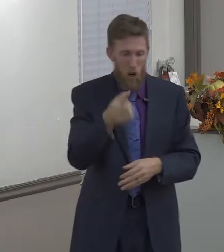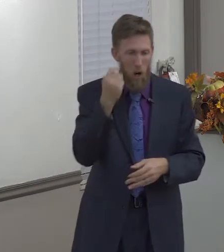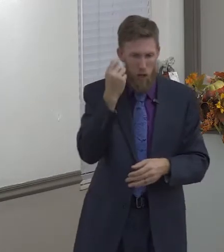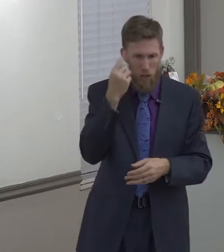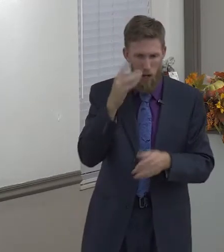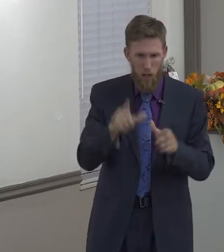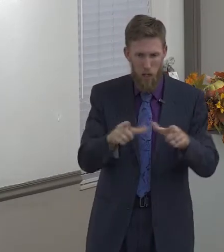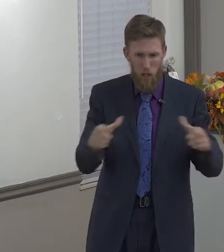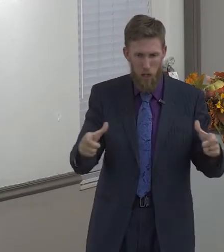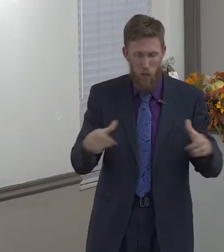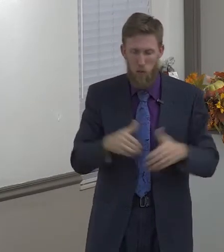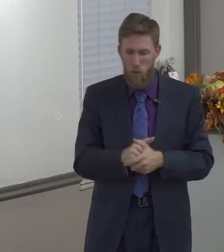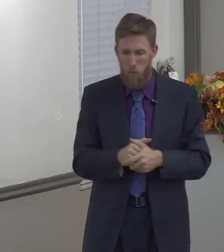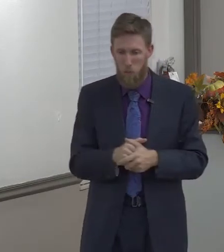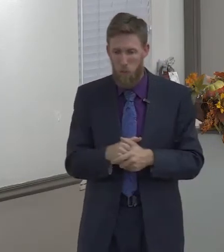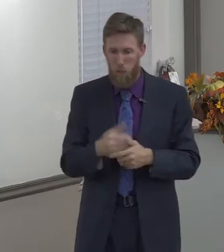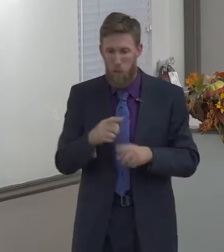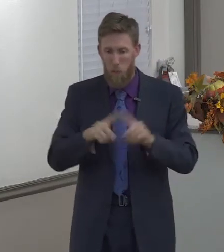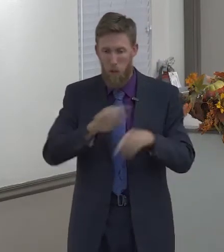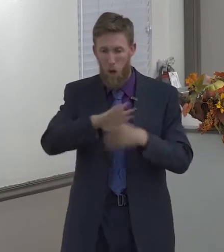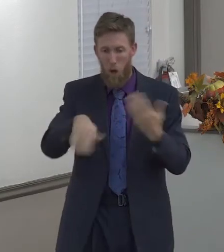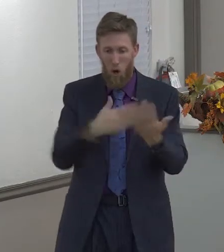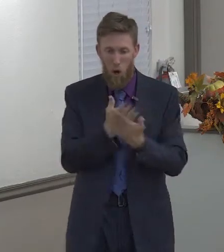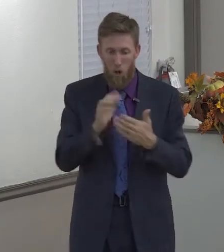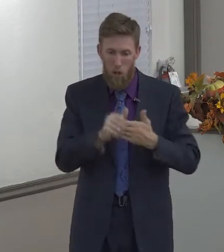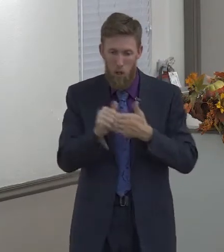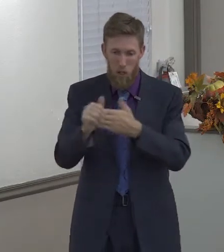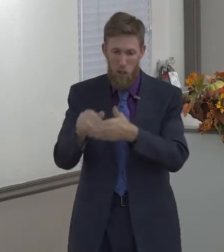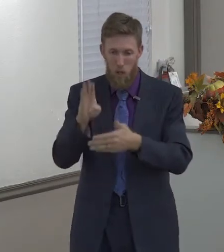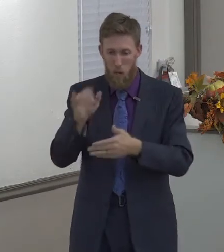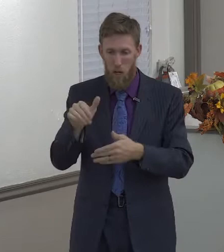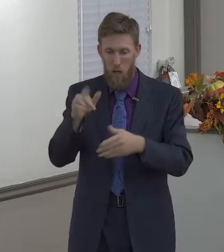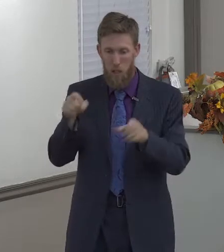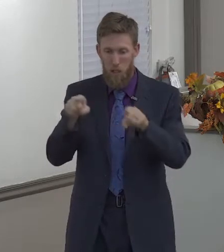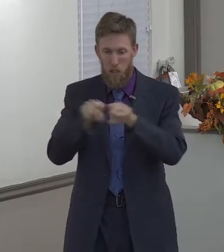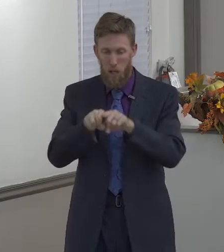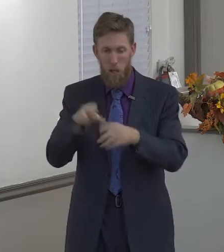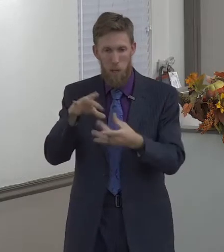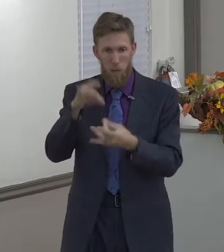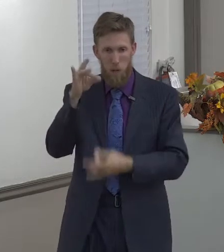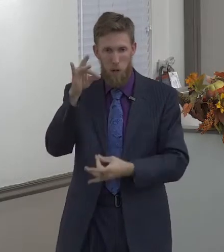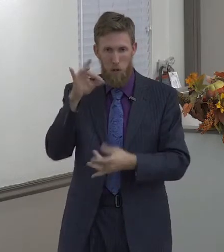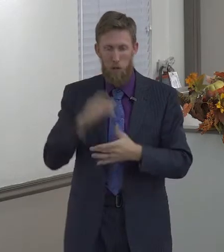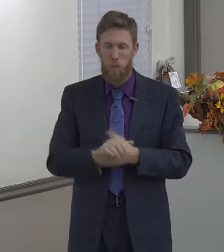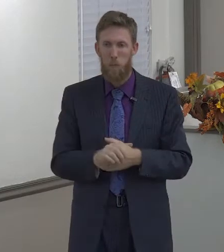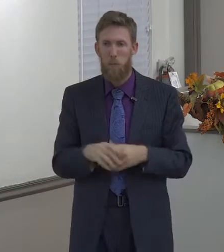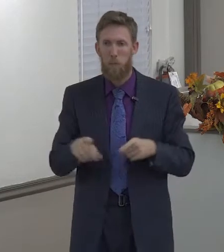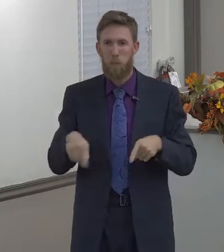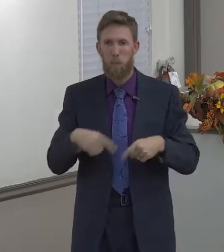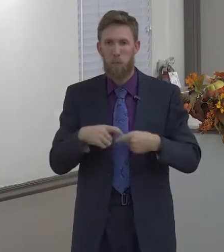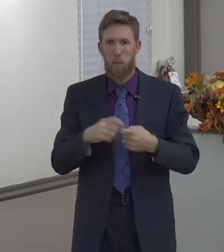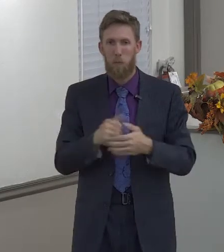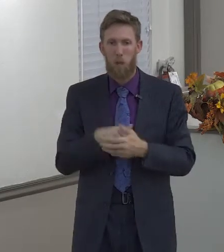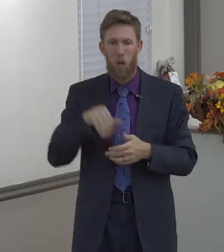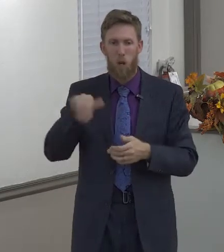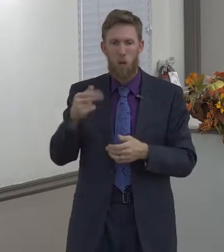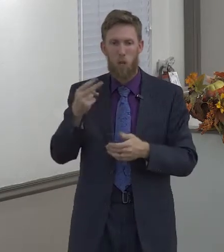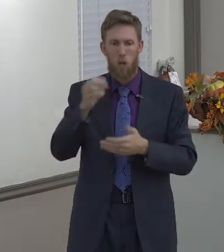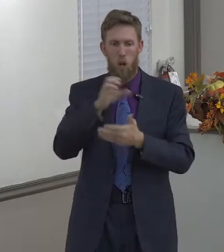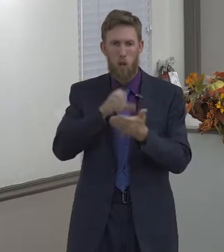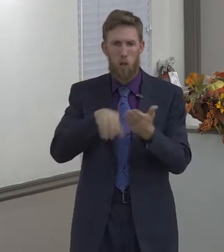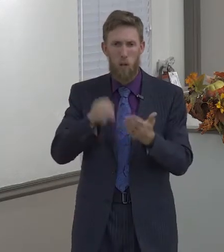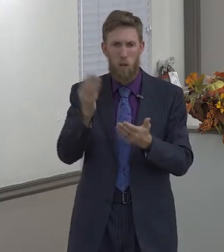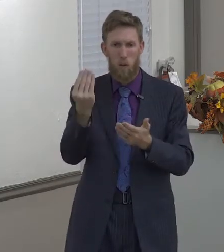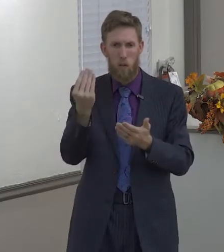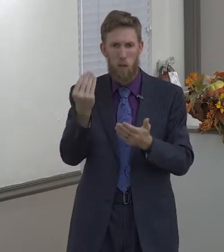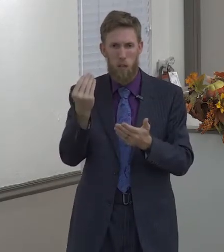chapter 14 when Jesus began to teach or began to state that when he would depart from earth, when